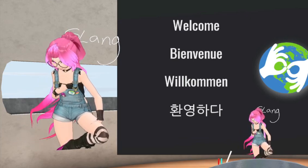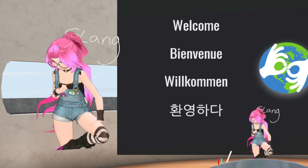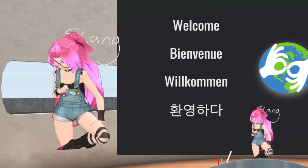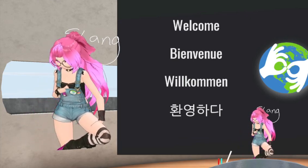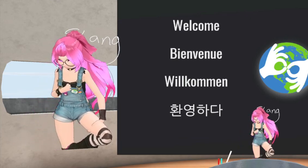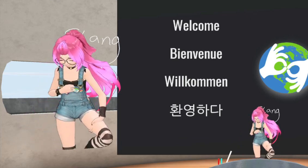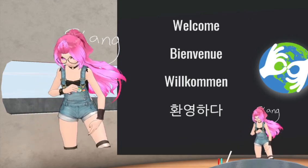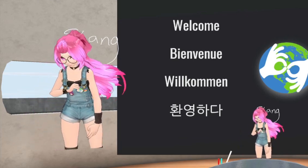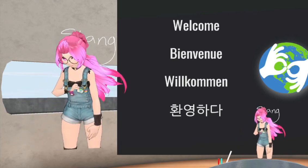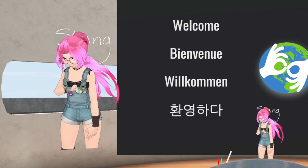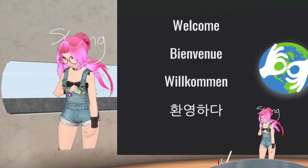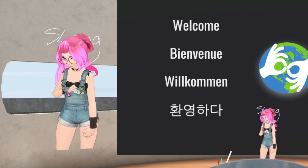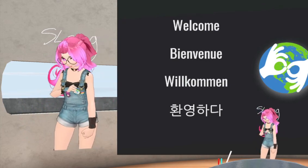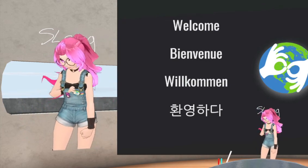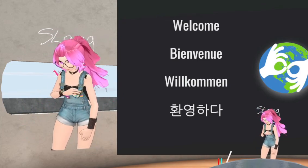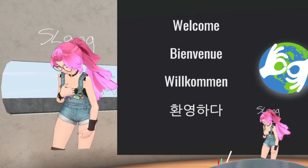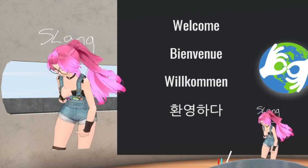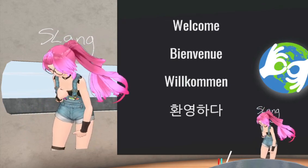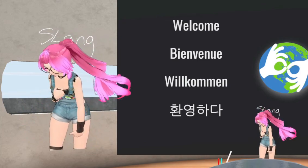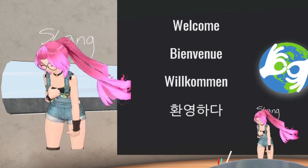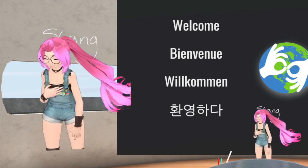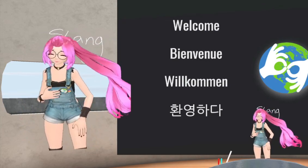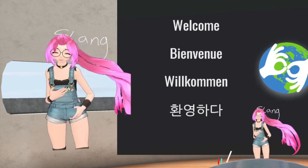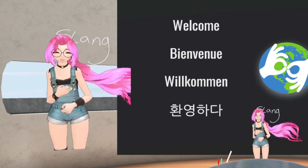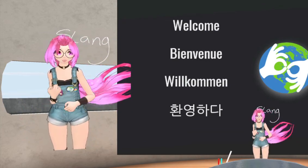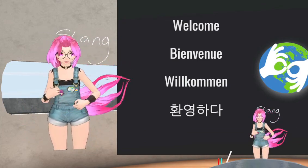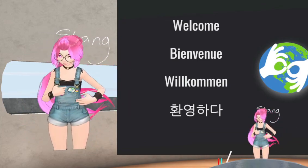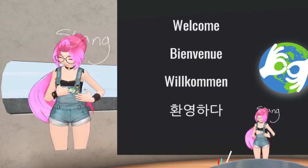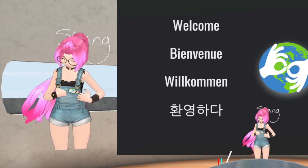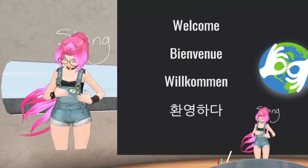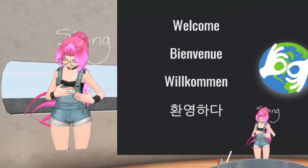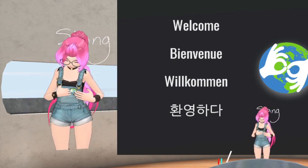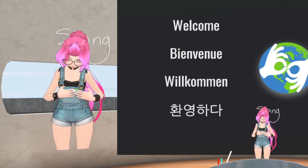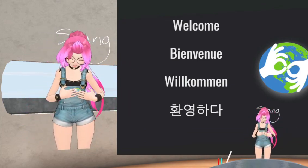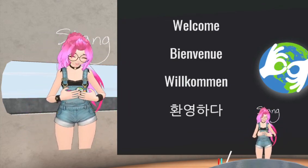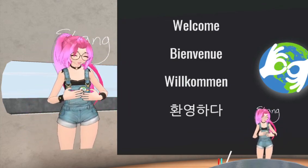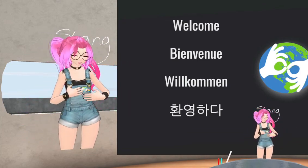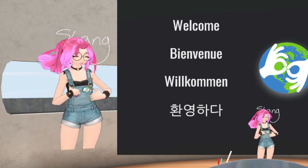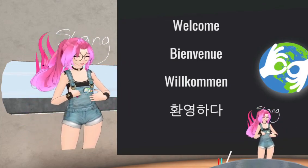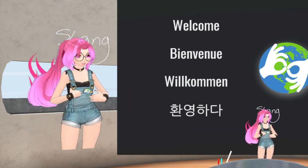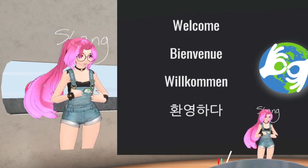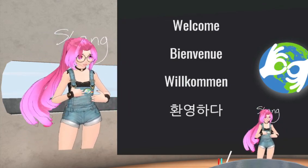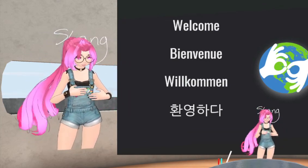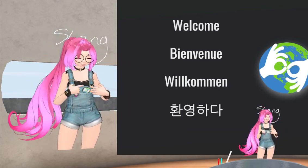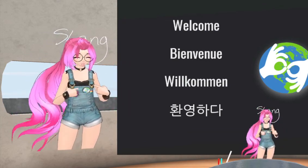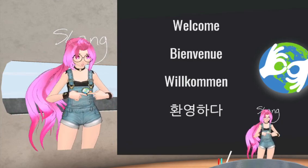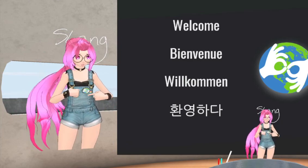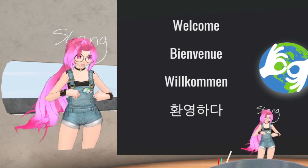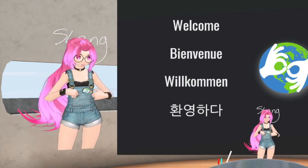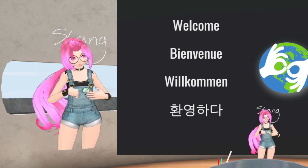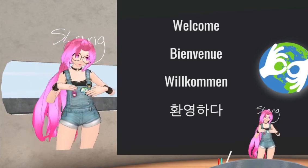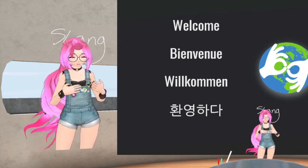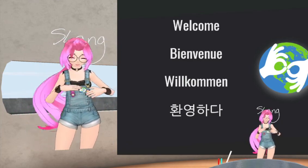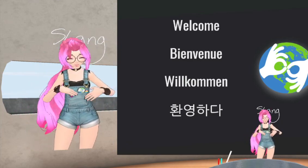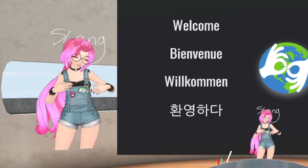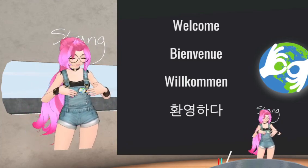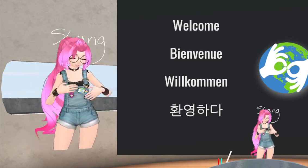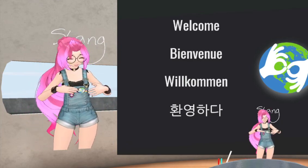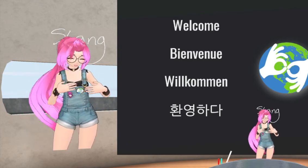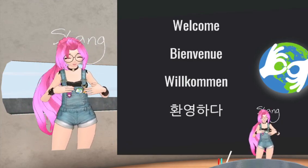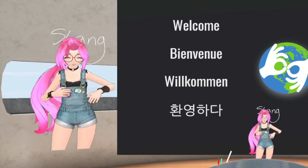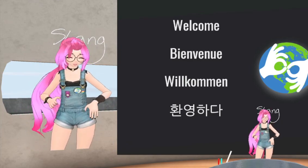just be more of a fact. But yeah, that's a good one. Okay, so some other ones that I can just go over quickly without the guess. Oh yeah, sorry, did you have a question or a